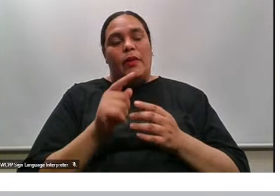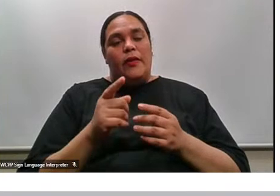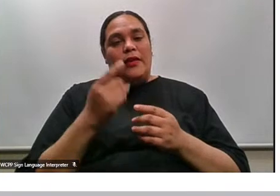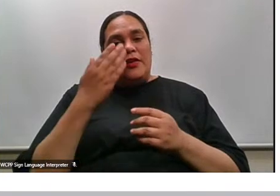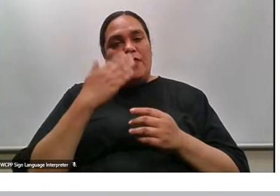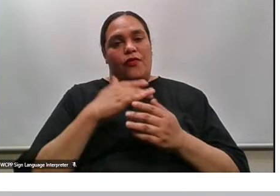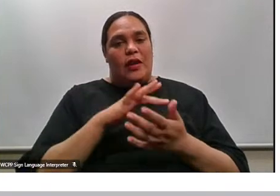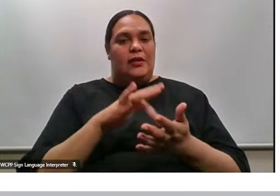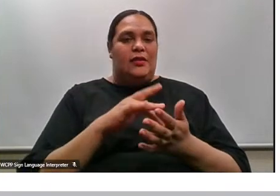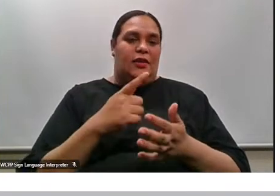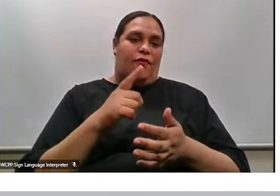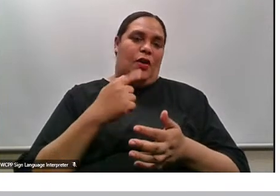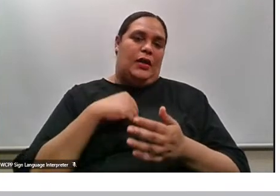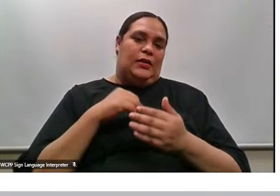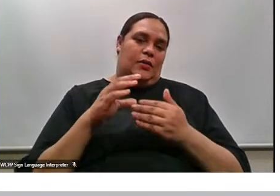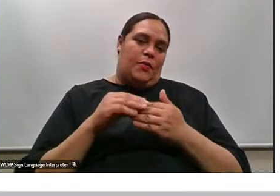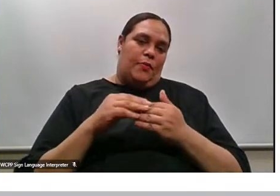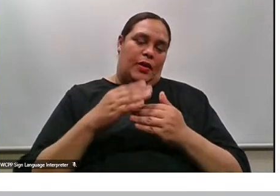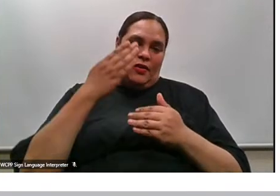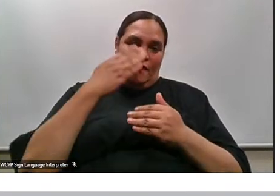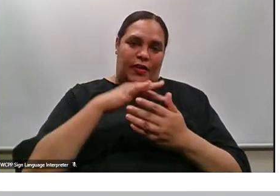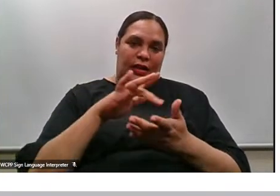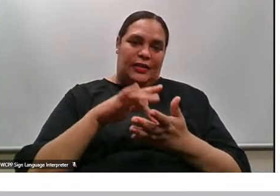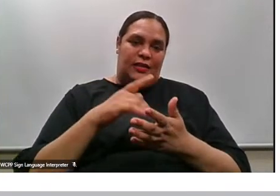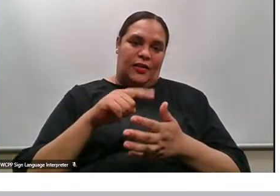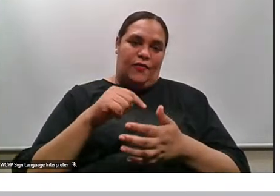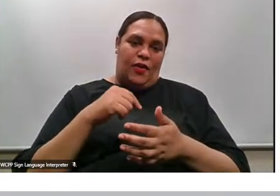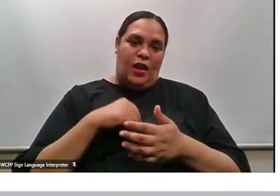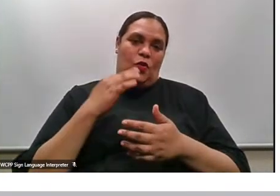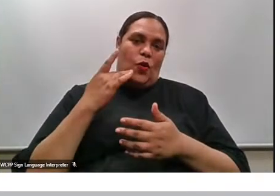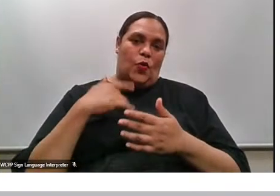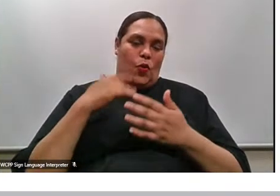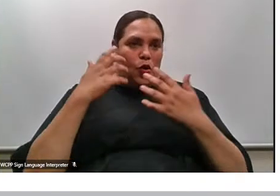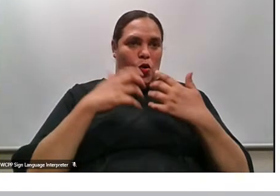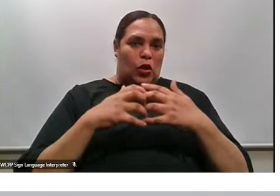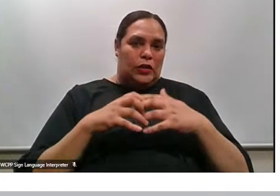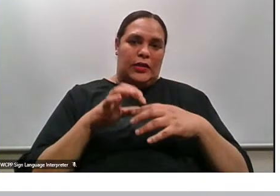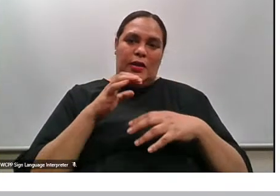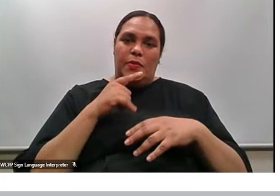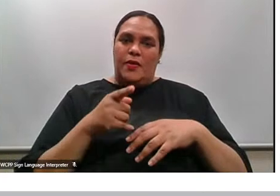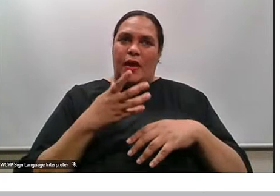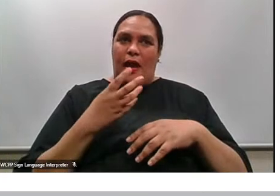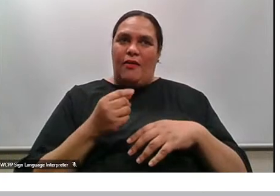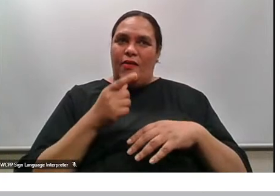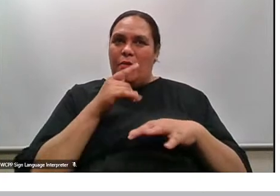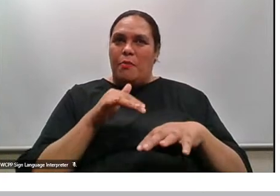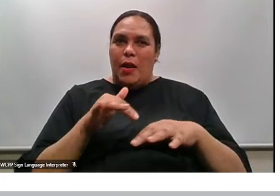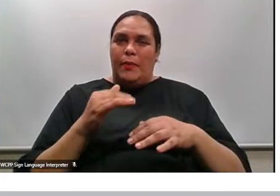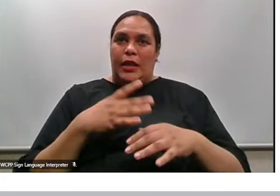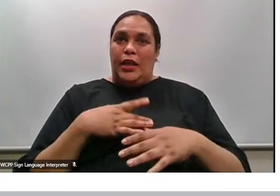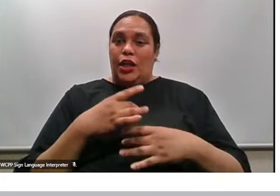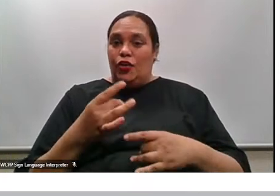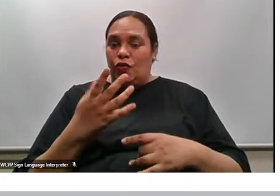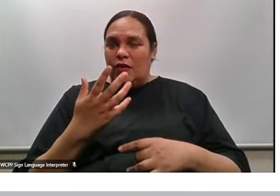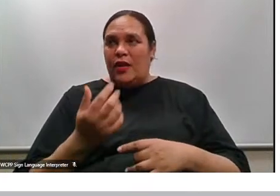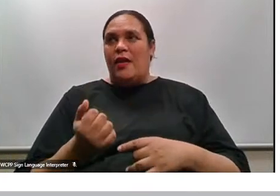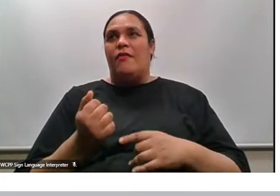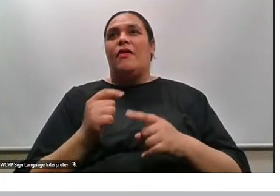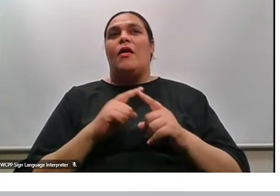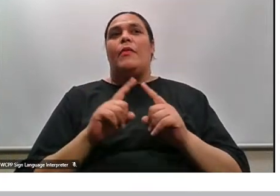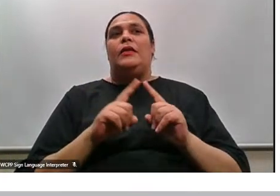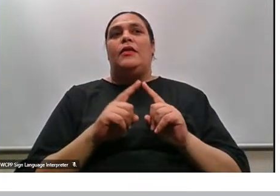center for us, member. It is front and center for us when we consider that there is public interest, that when